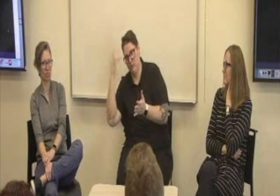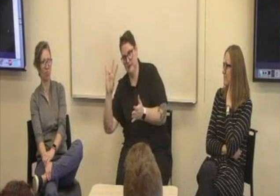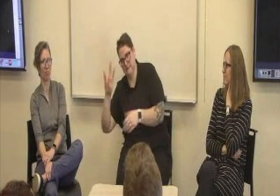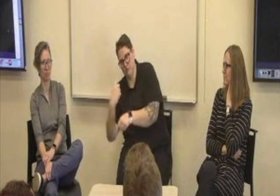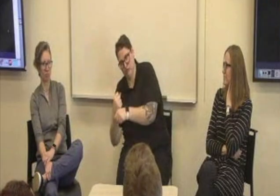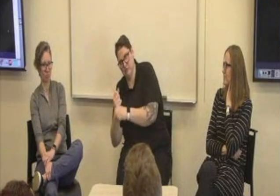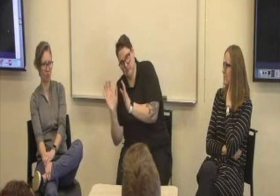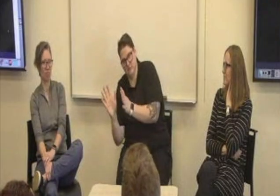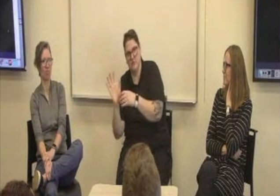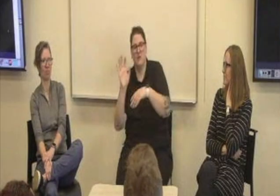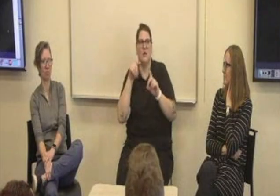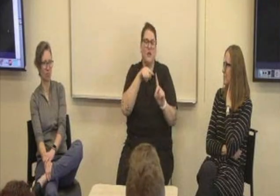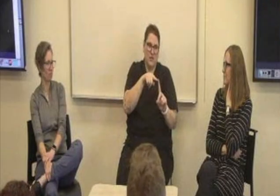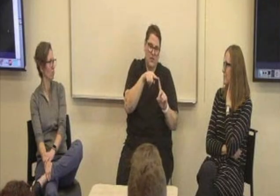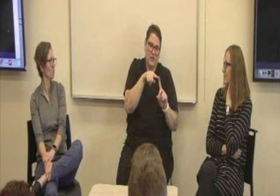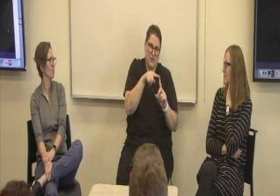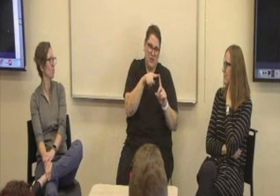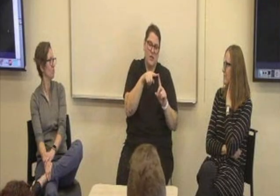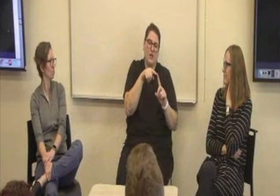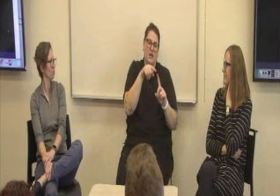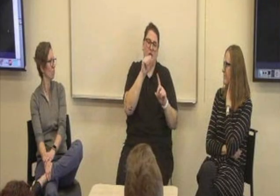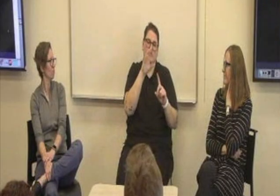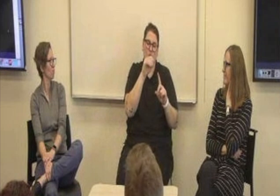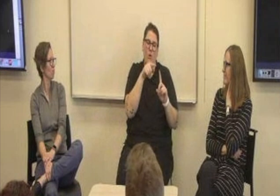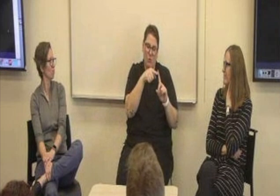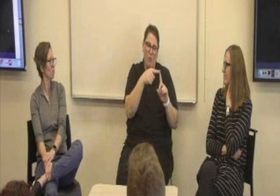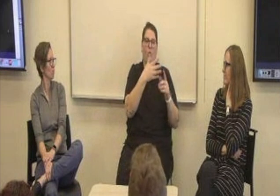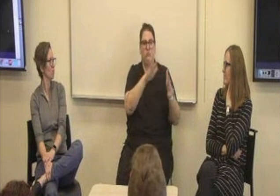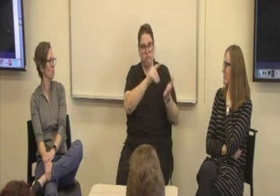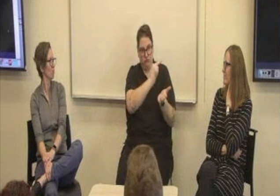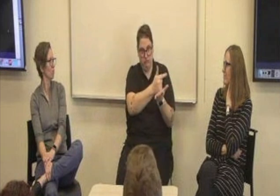Those students were MDs or PhD students. That's why I was there for so long.